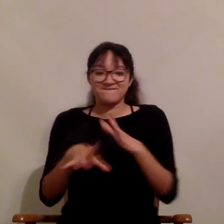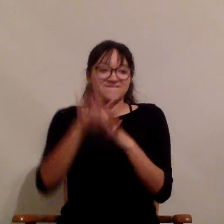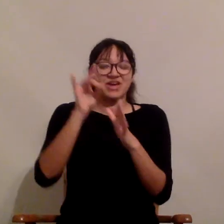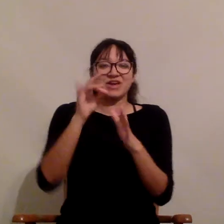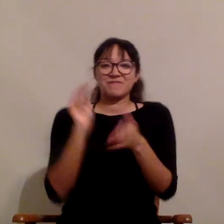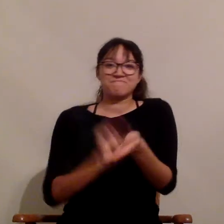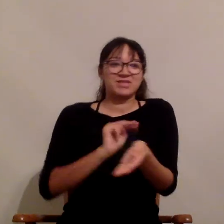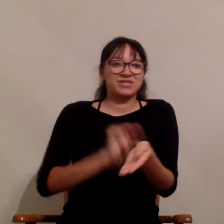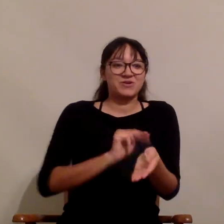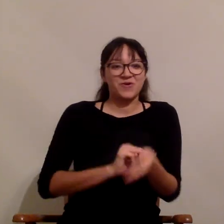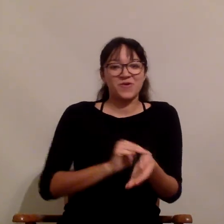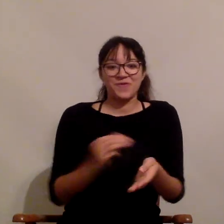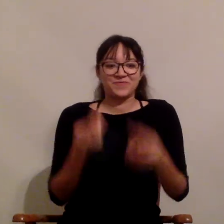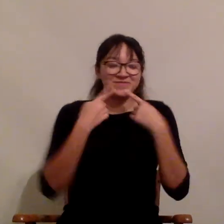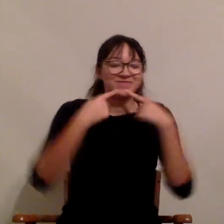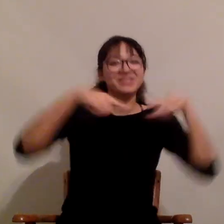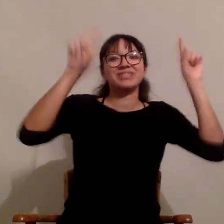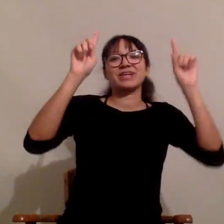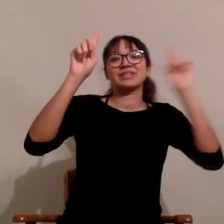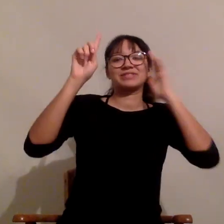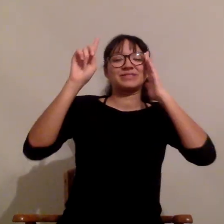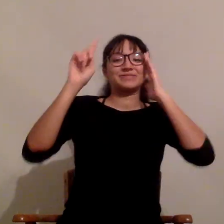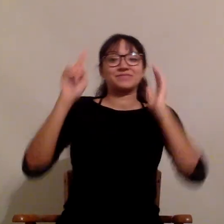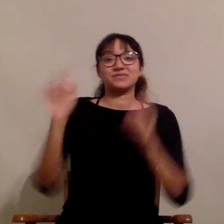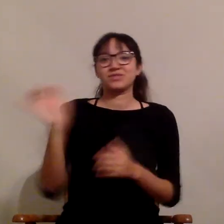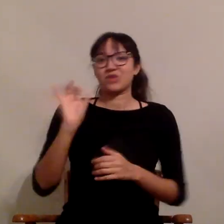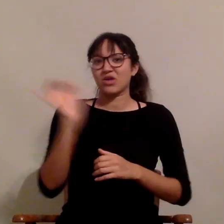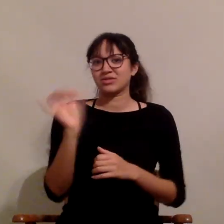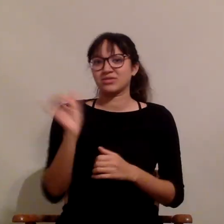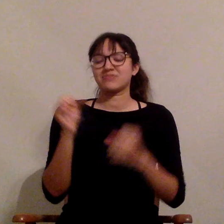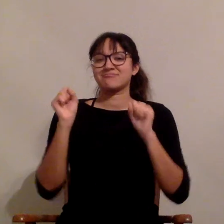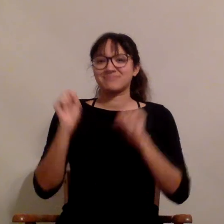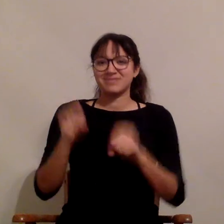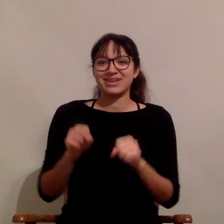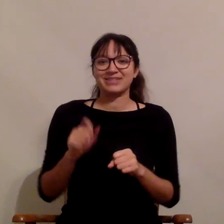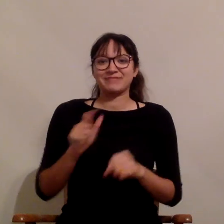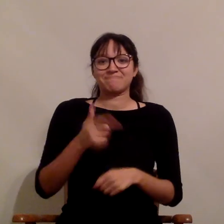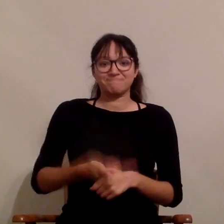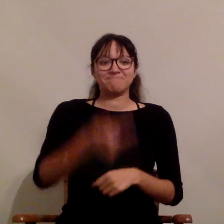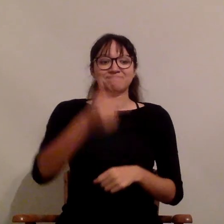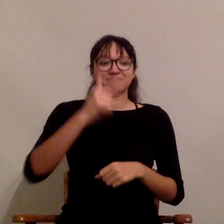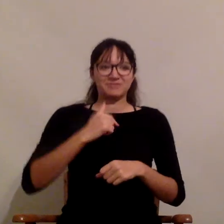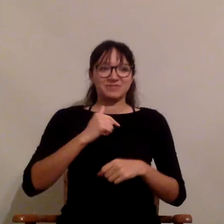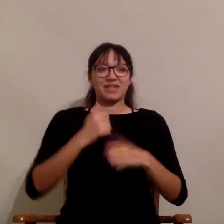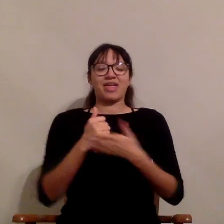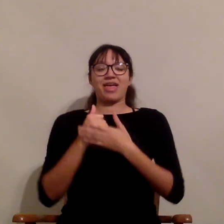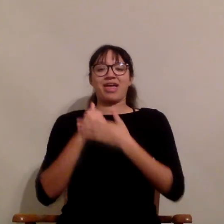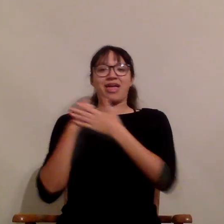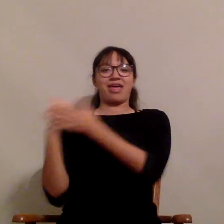turn to inspire us to create something bigger than ourselves that will help make the world a better